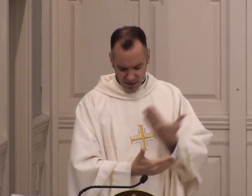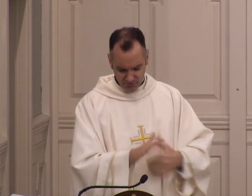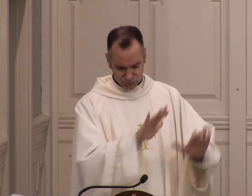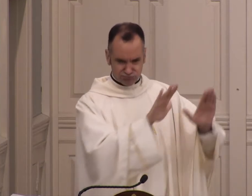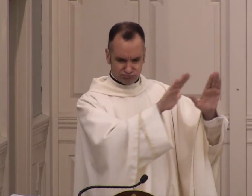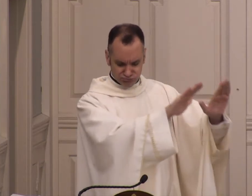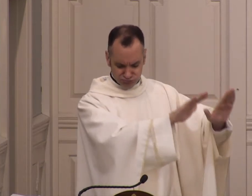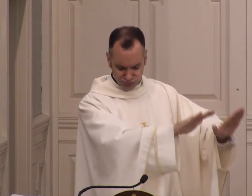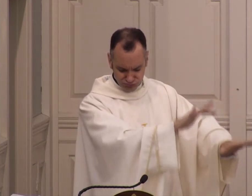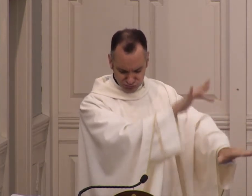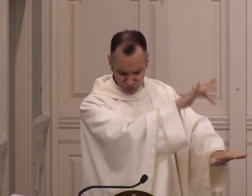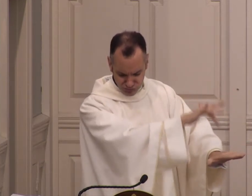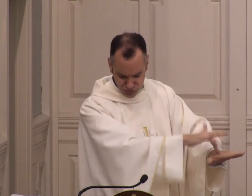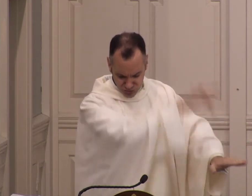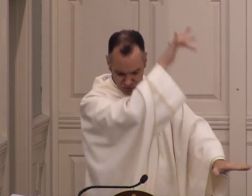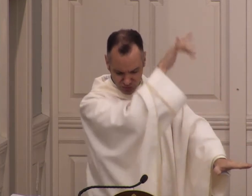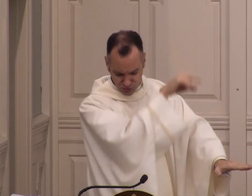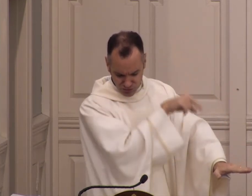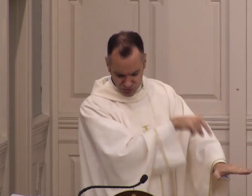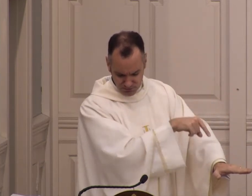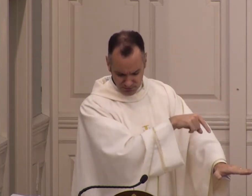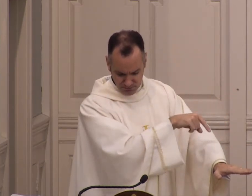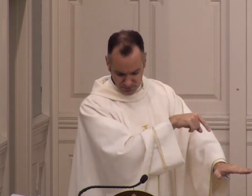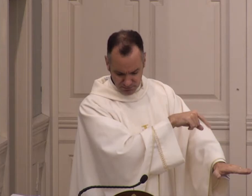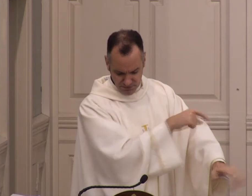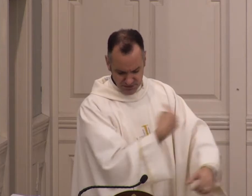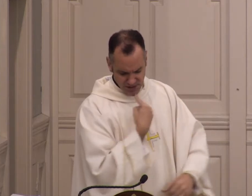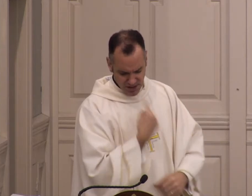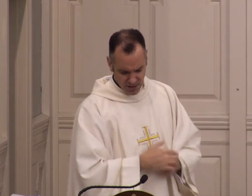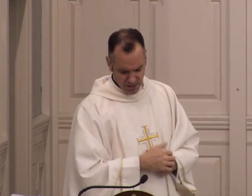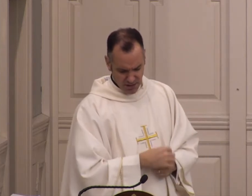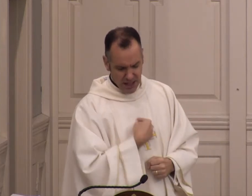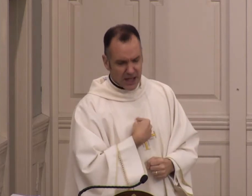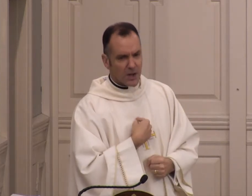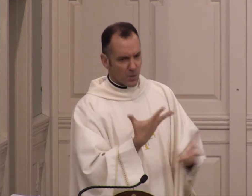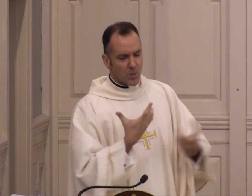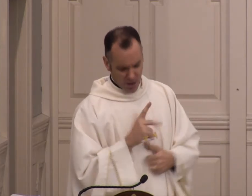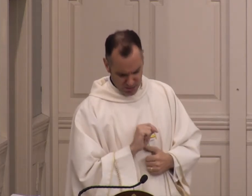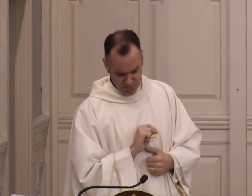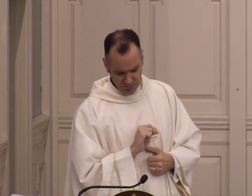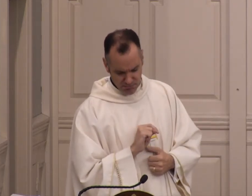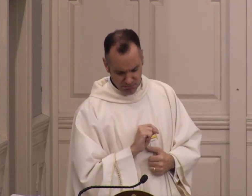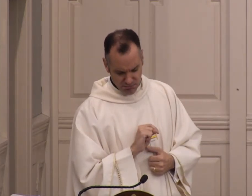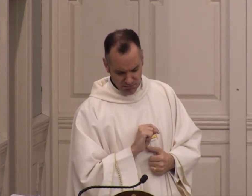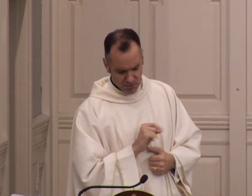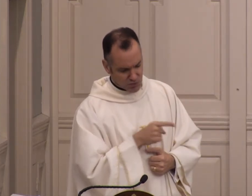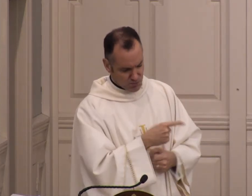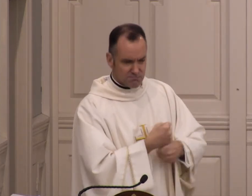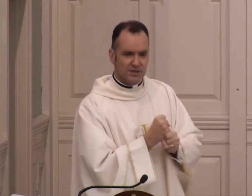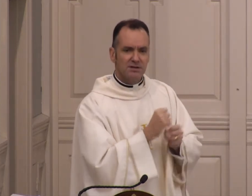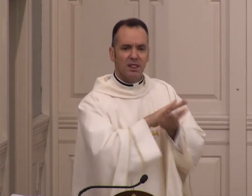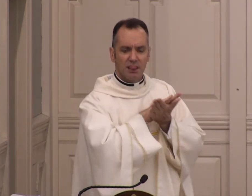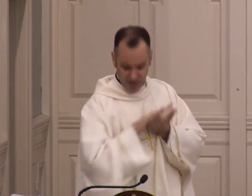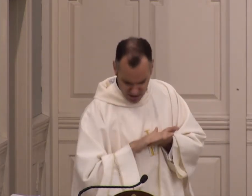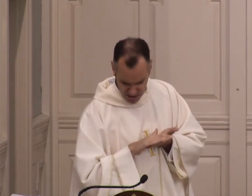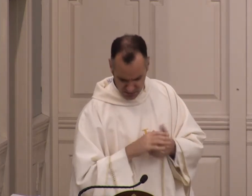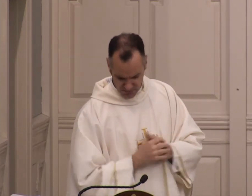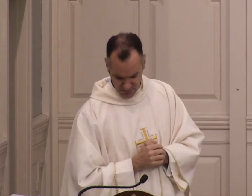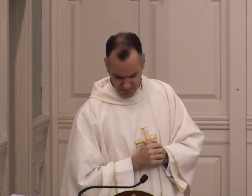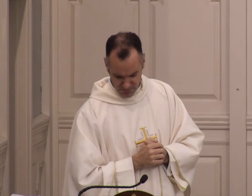Moved with pity, he stretched out his hand, touched the leper, and said to him, "I do will